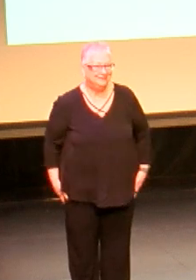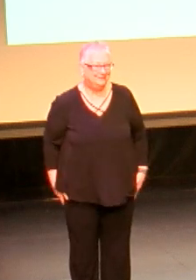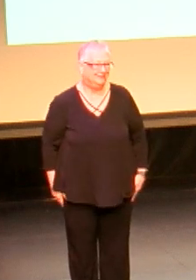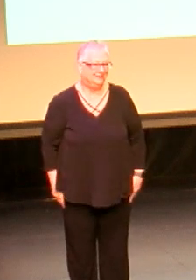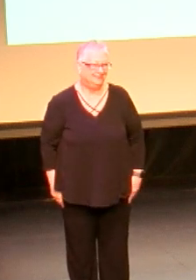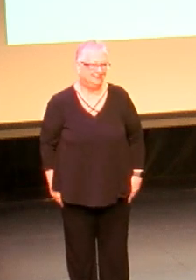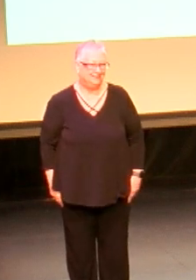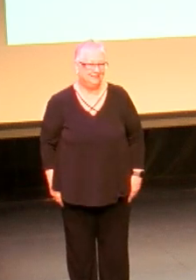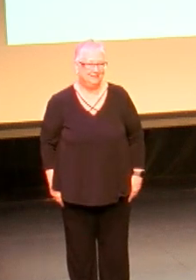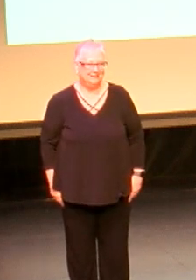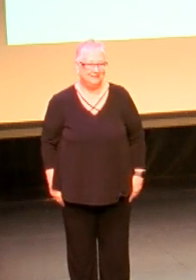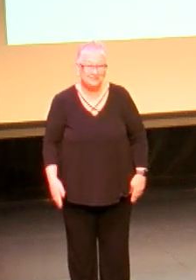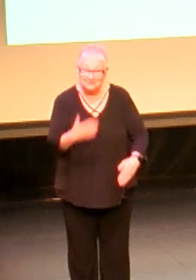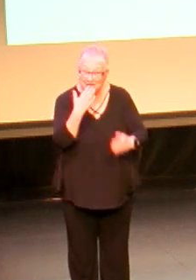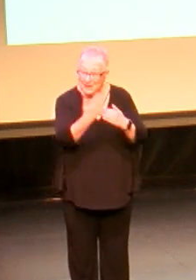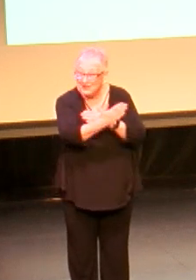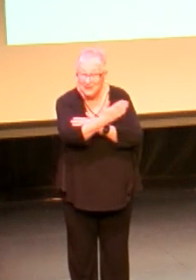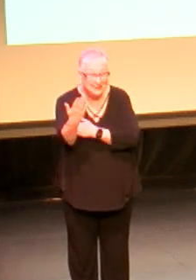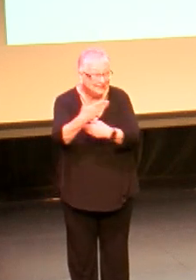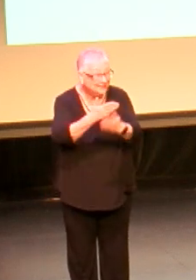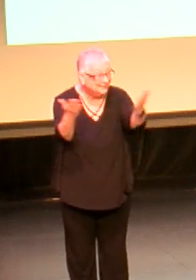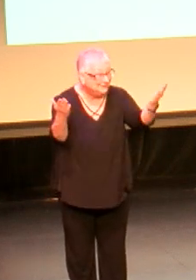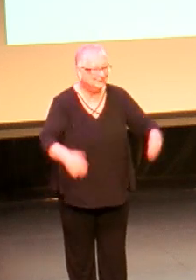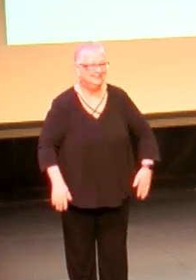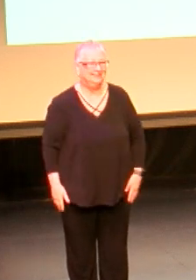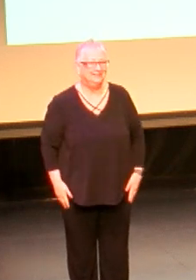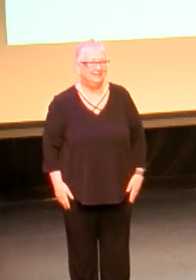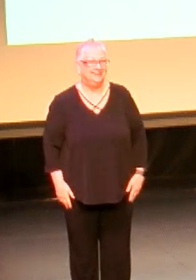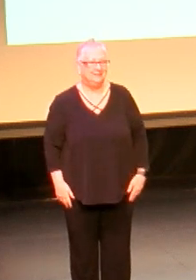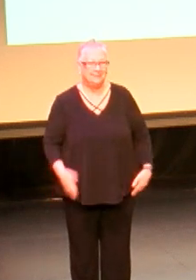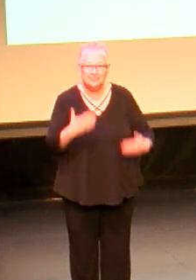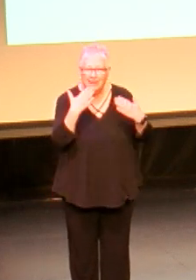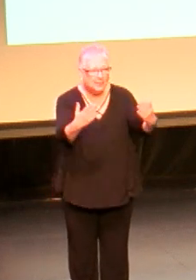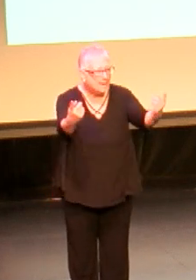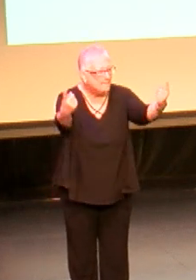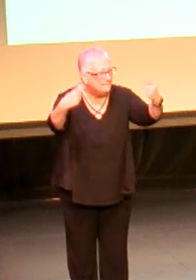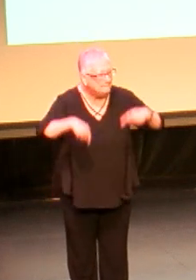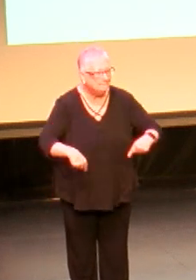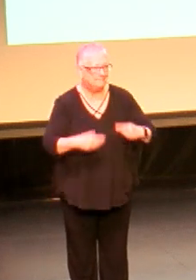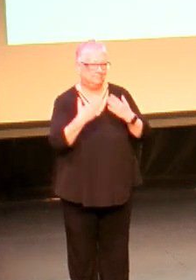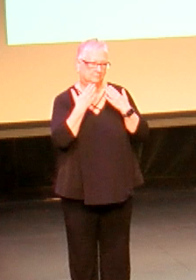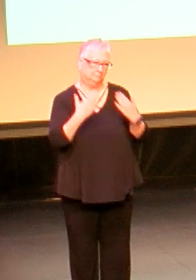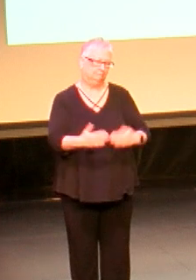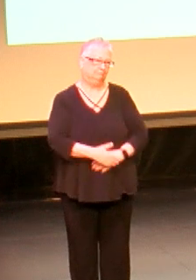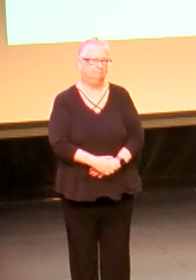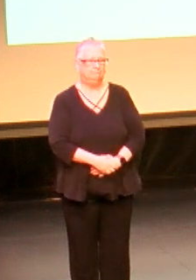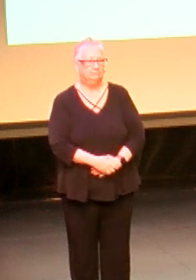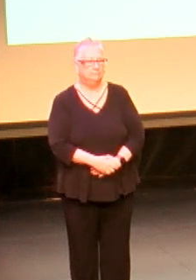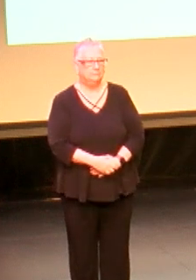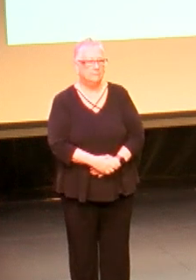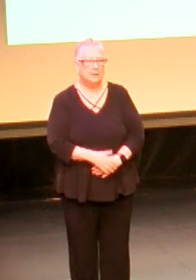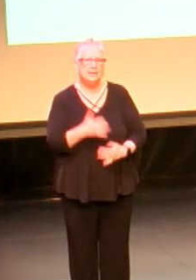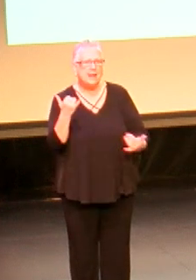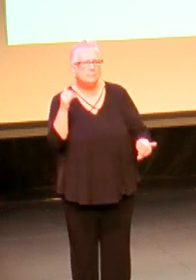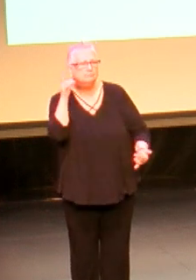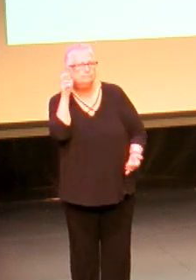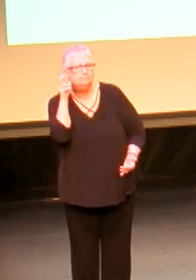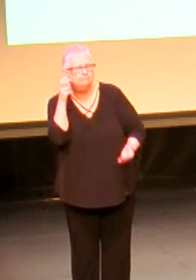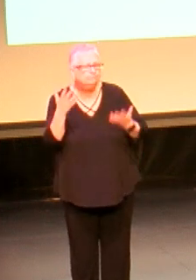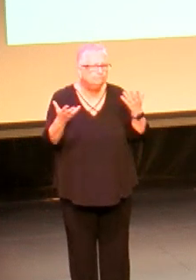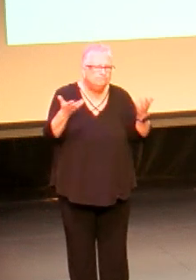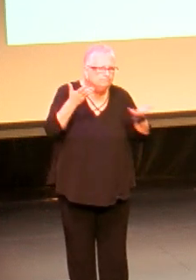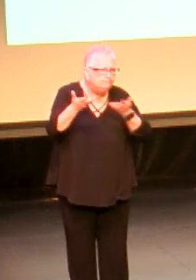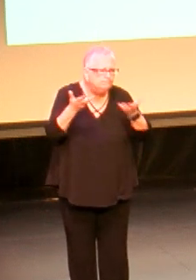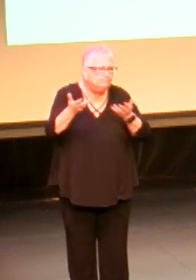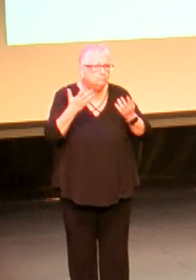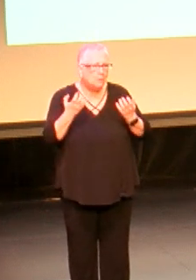Good morning. Thanks everybody for coming out today to hear a little bit about the process that the city is using to